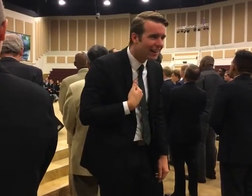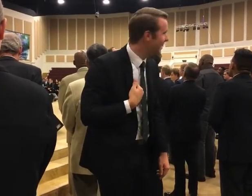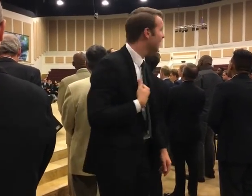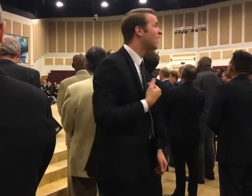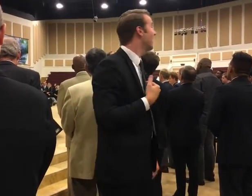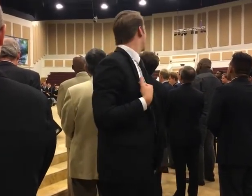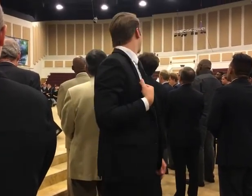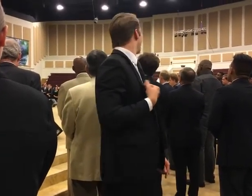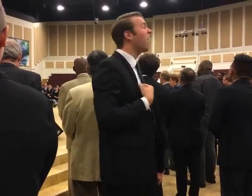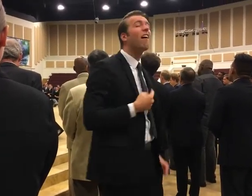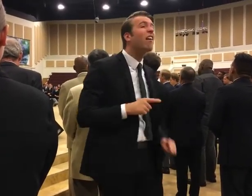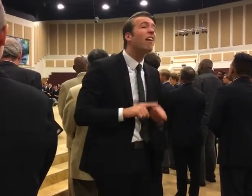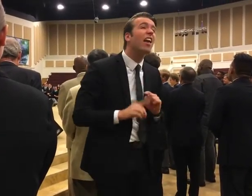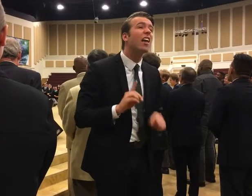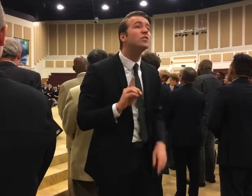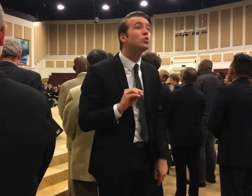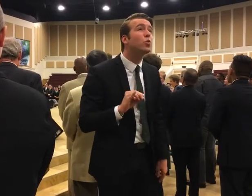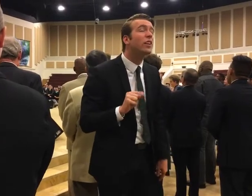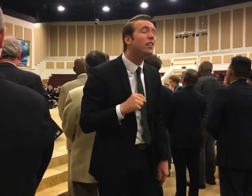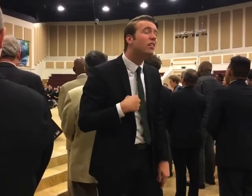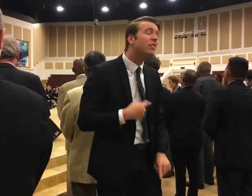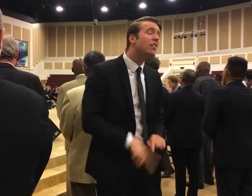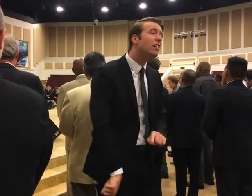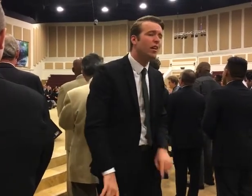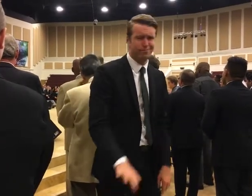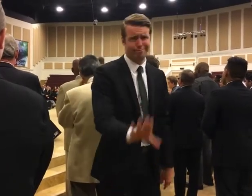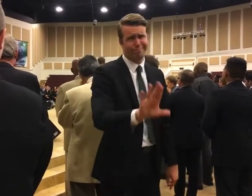I can't do it.